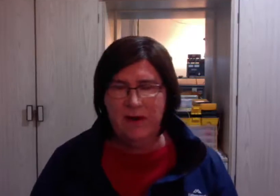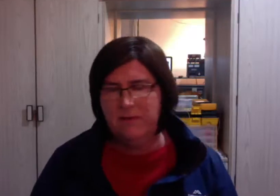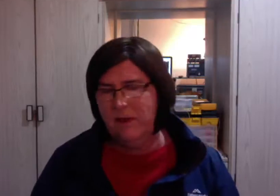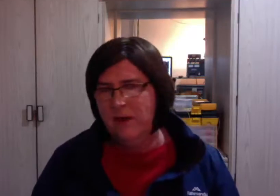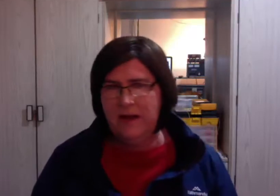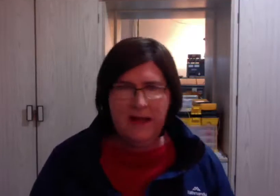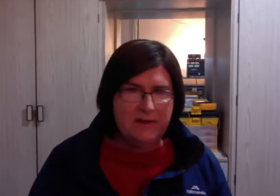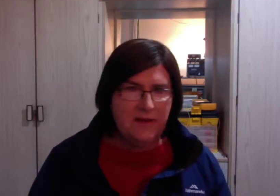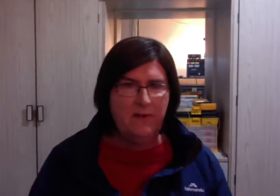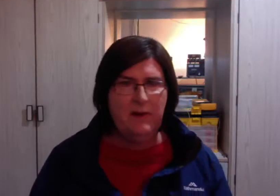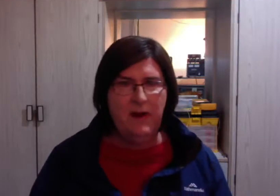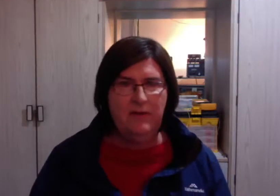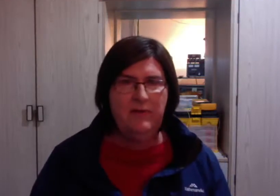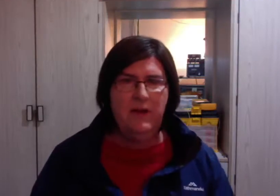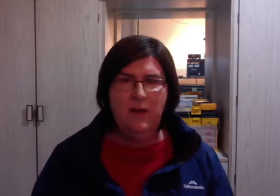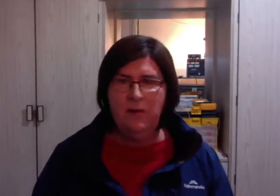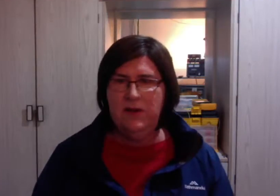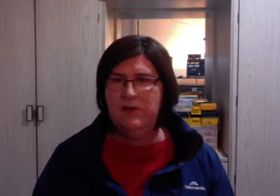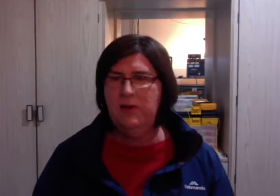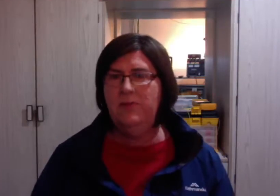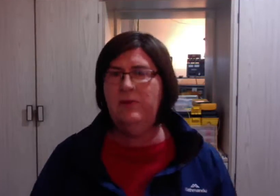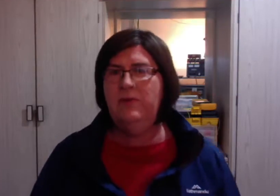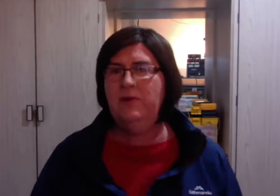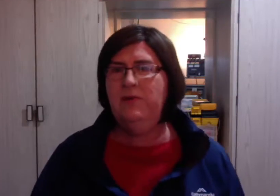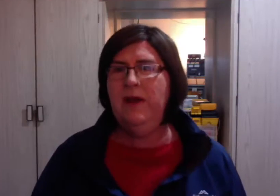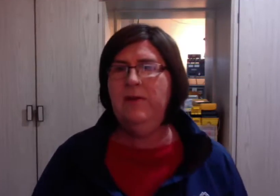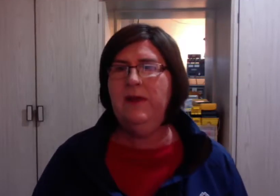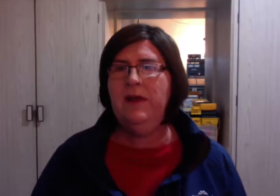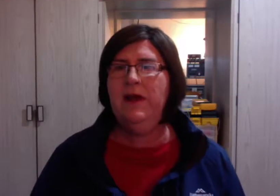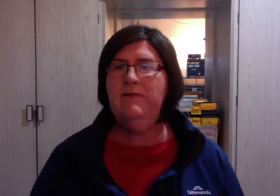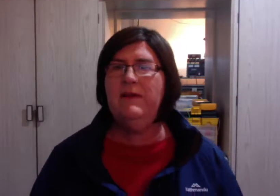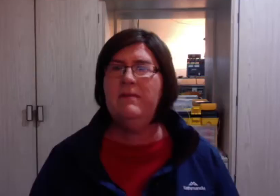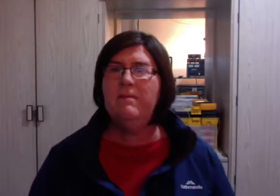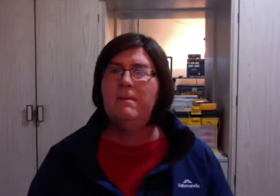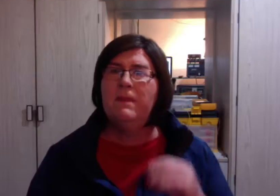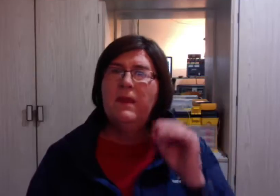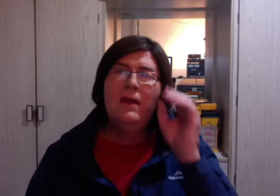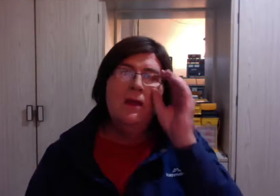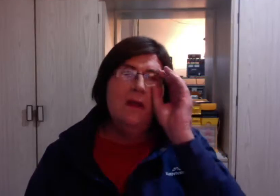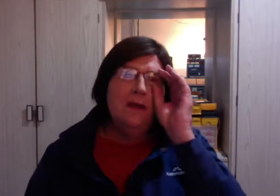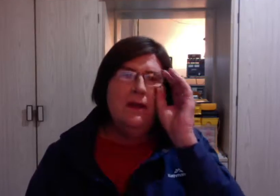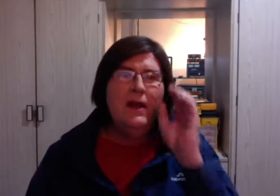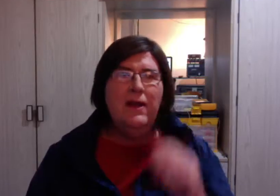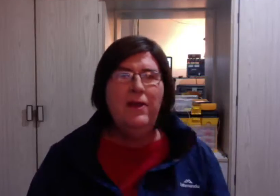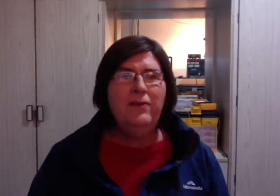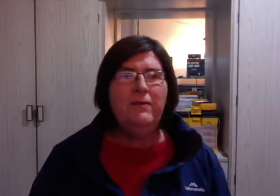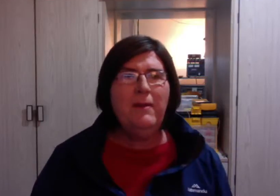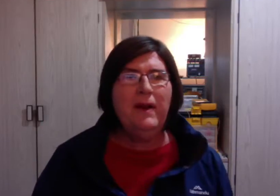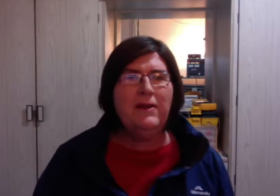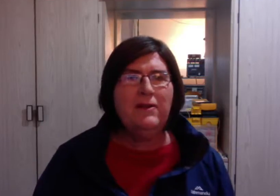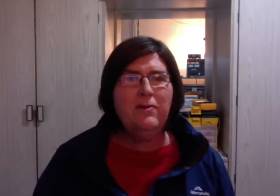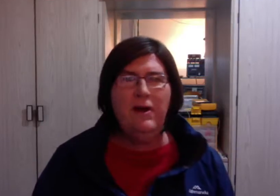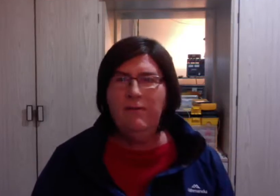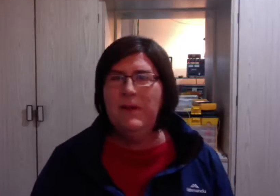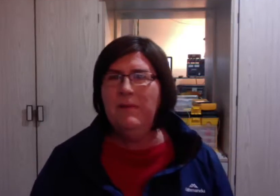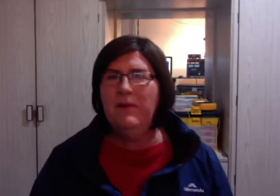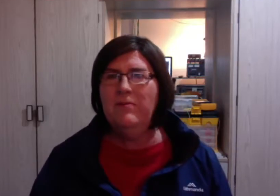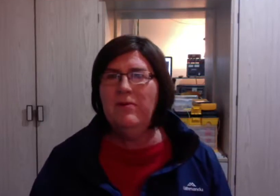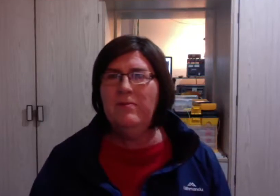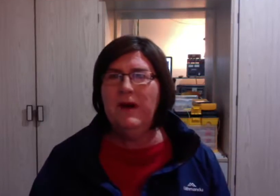Get out, take photographs while your shock absorbers cool down, all that kind of thing. Now, I notice we've got about 12 people in the room, but